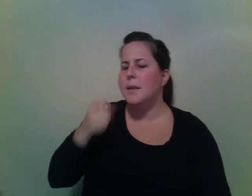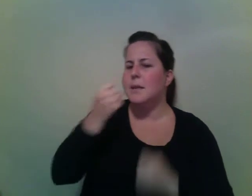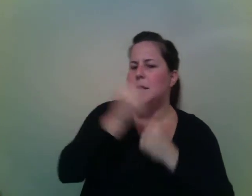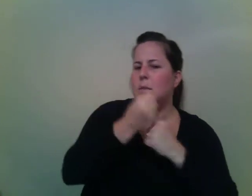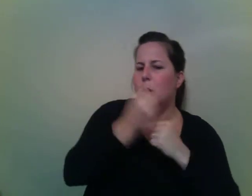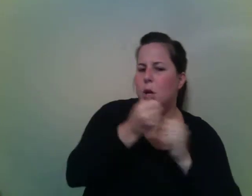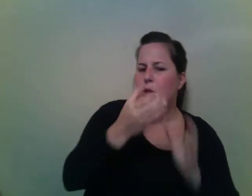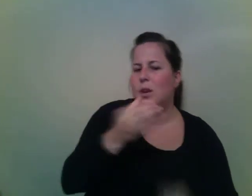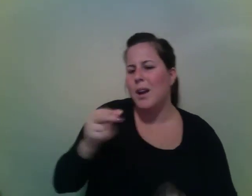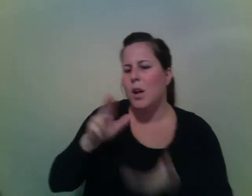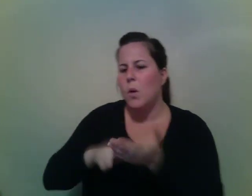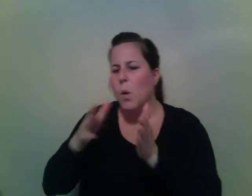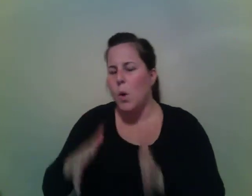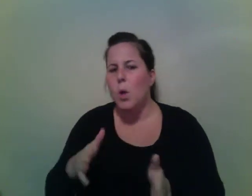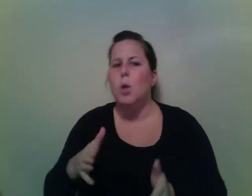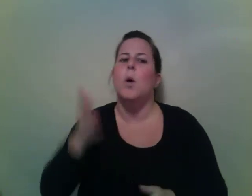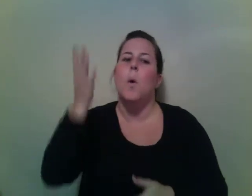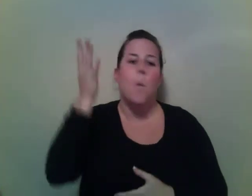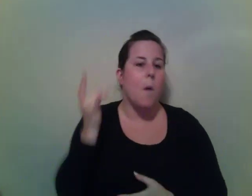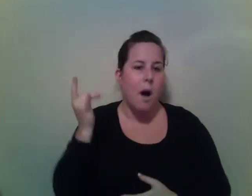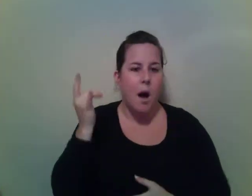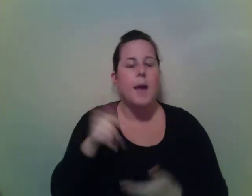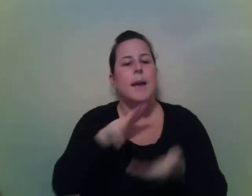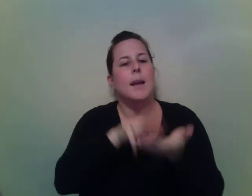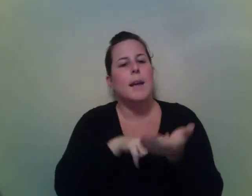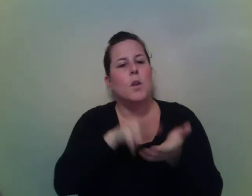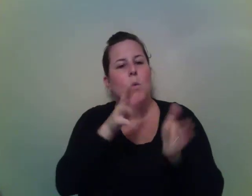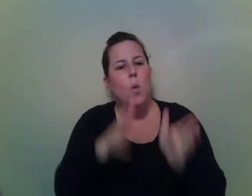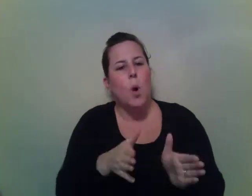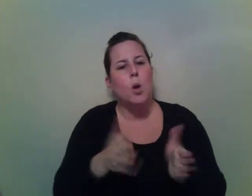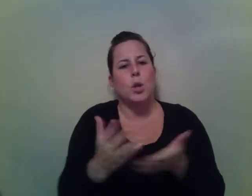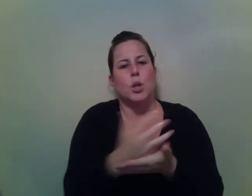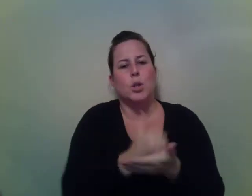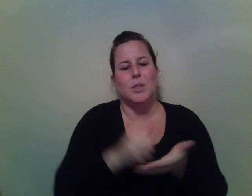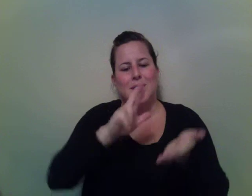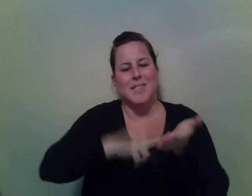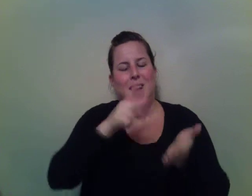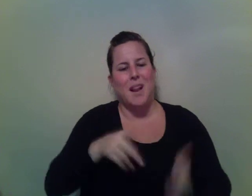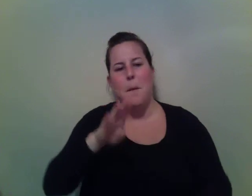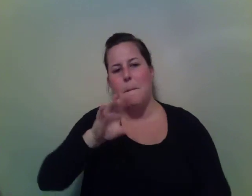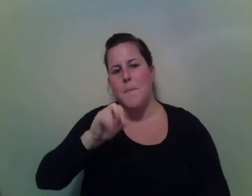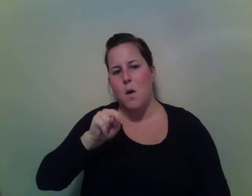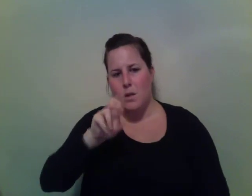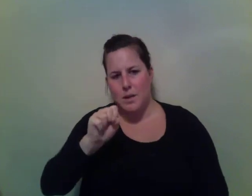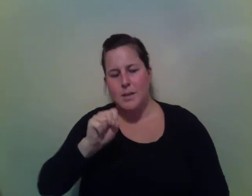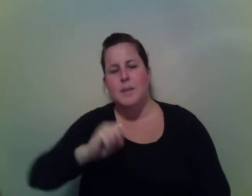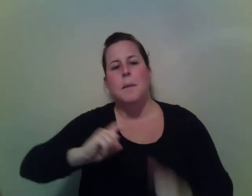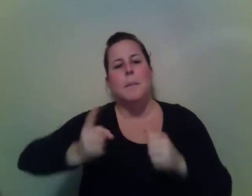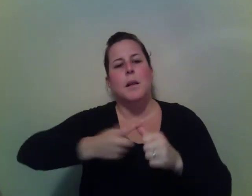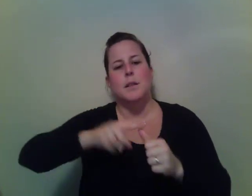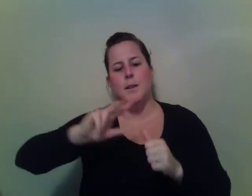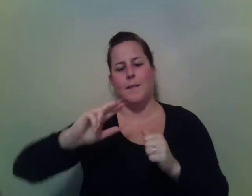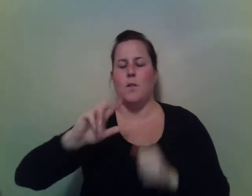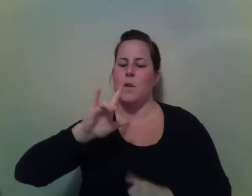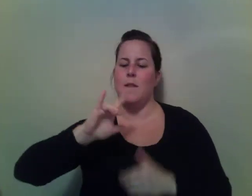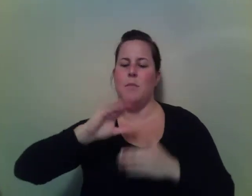people? And the reason is this. The enroller earns the sign-up bonus, and they also earn 25% off the first three months.